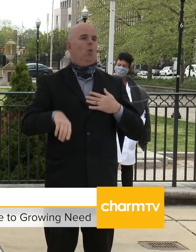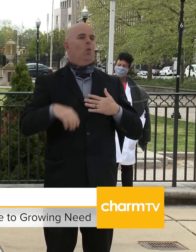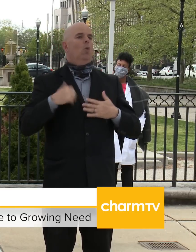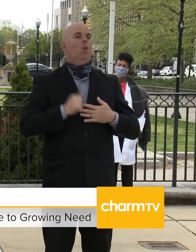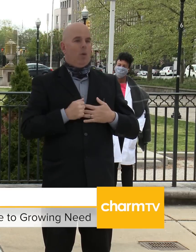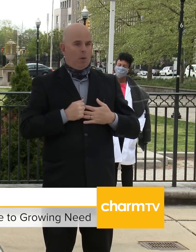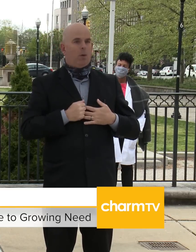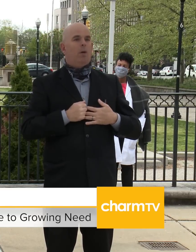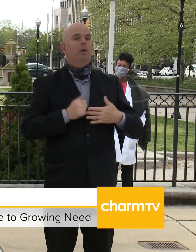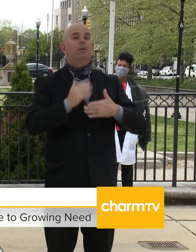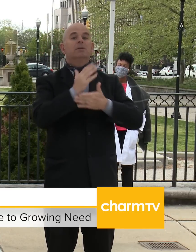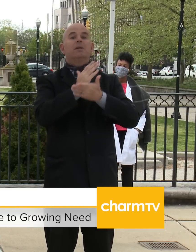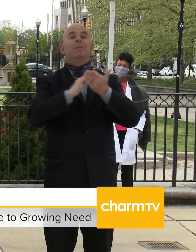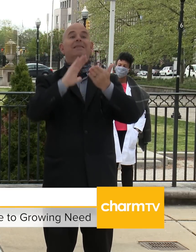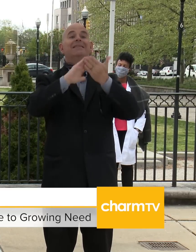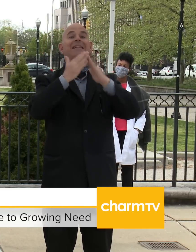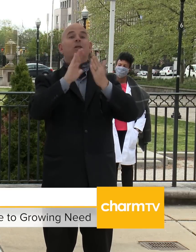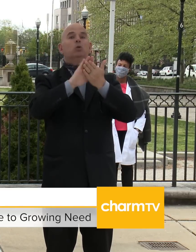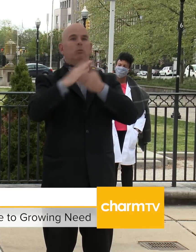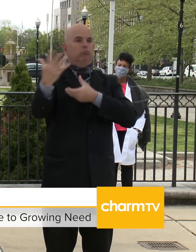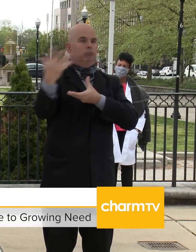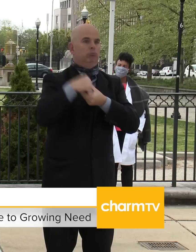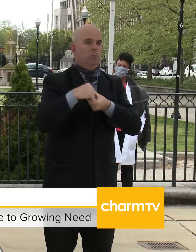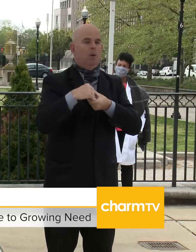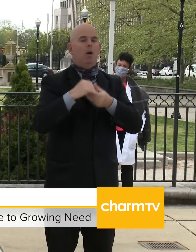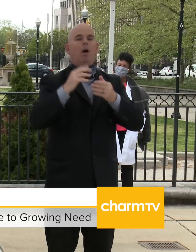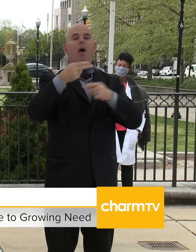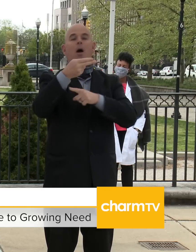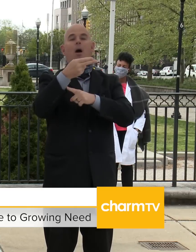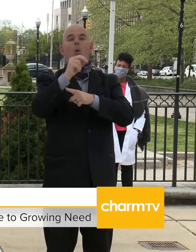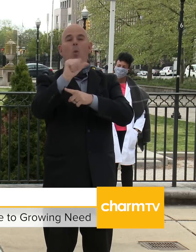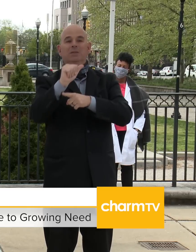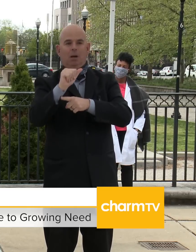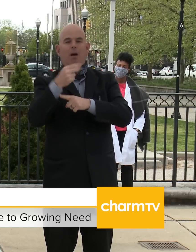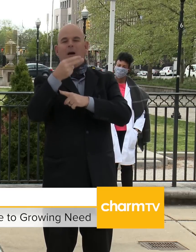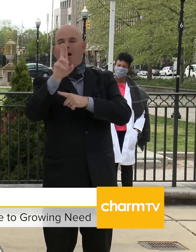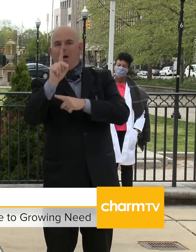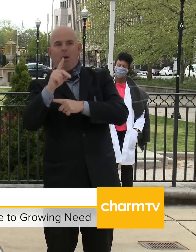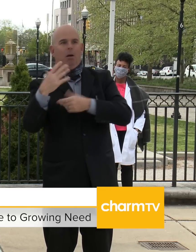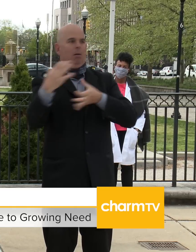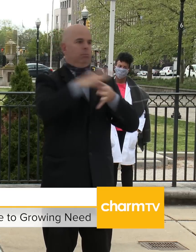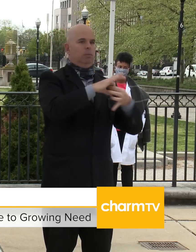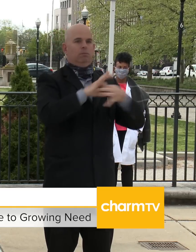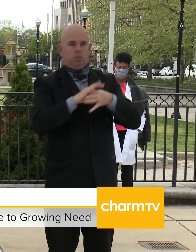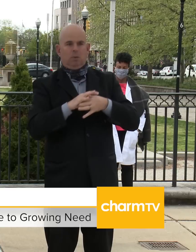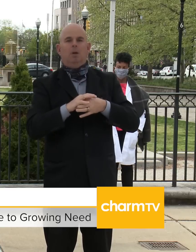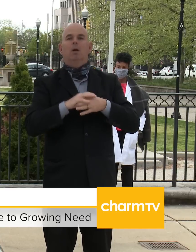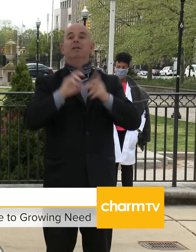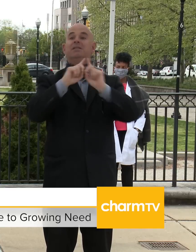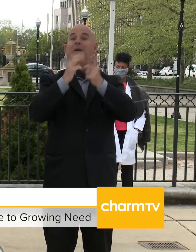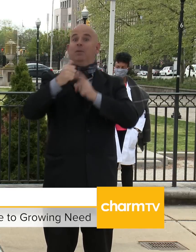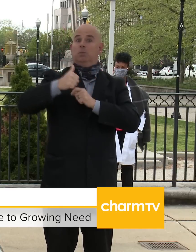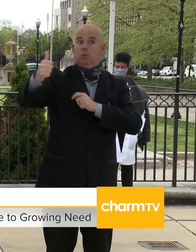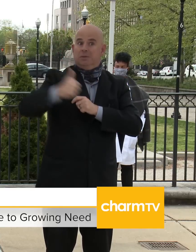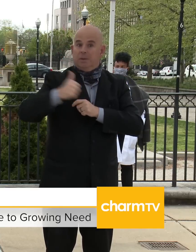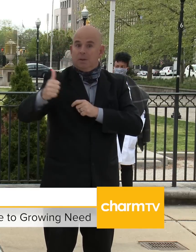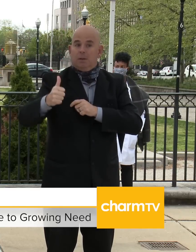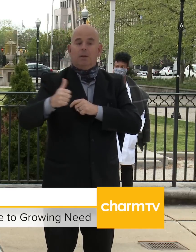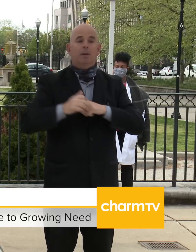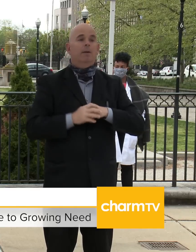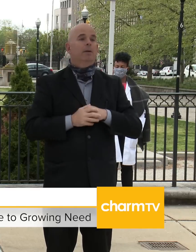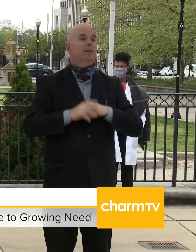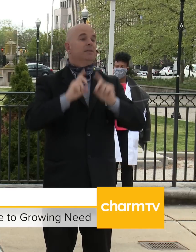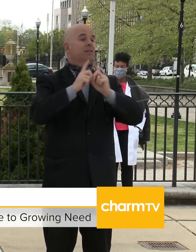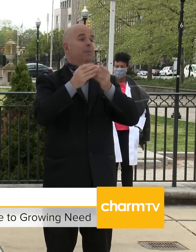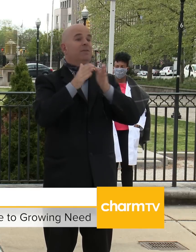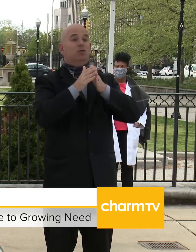of Baltimore City, Department of Transportation, the Department of General Services, the Department of Finance,